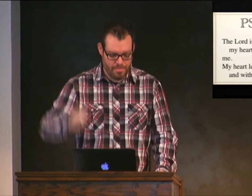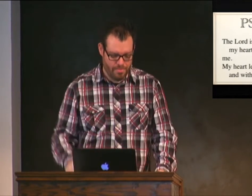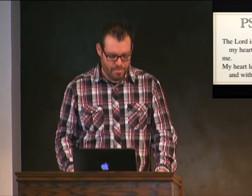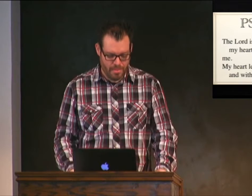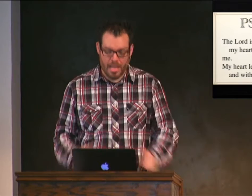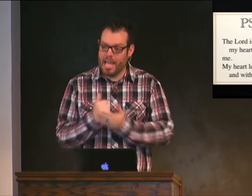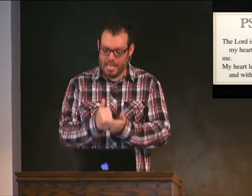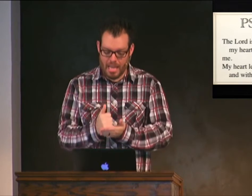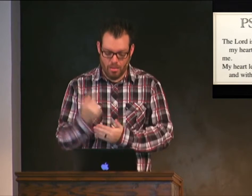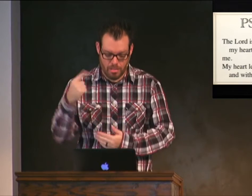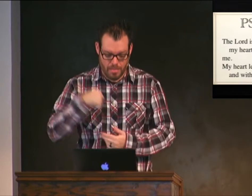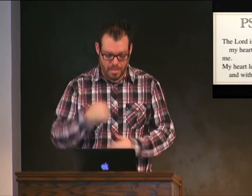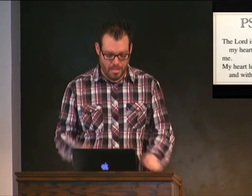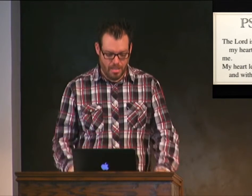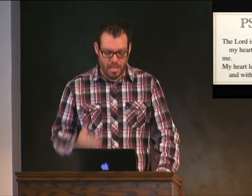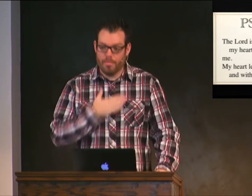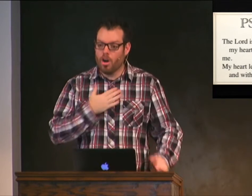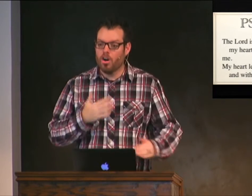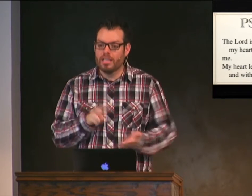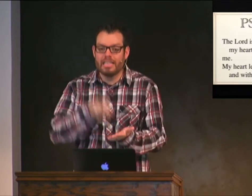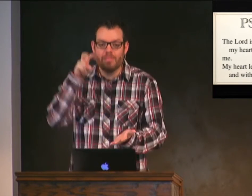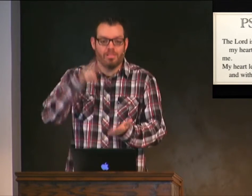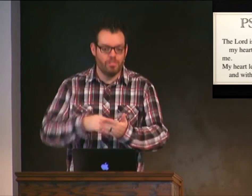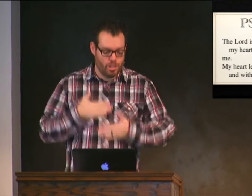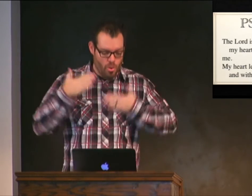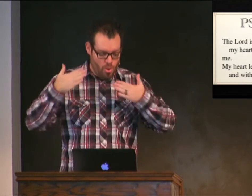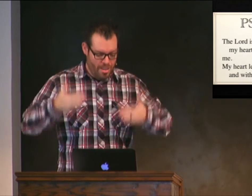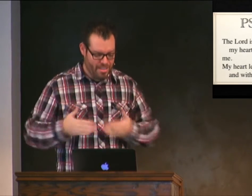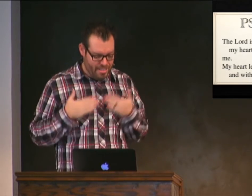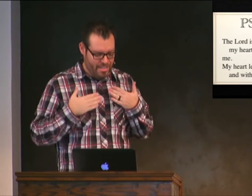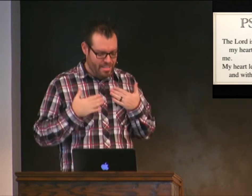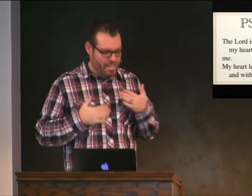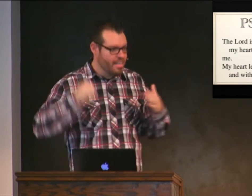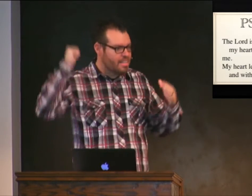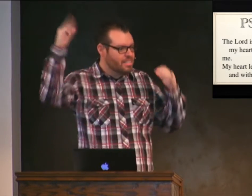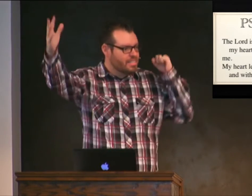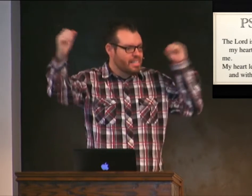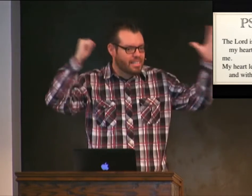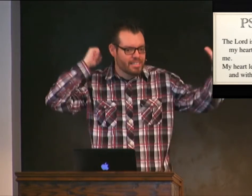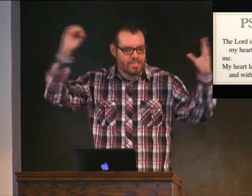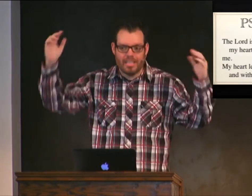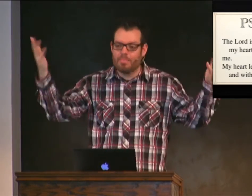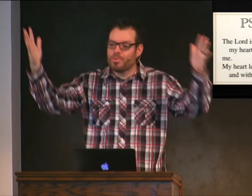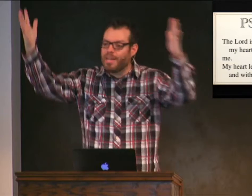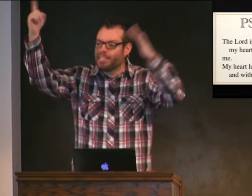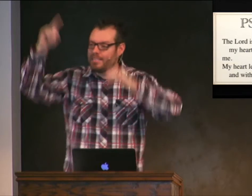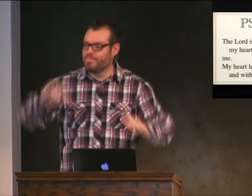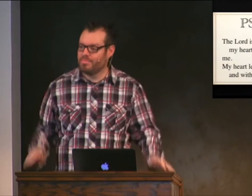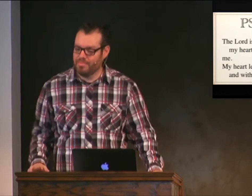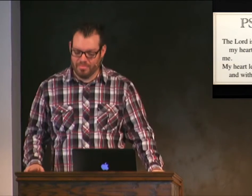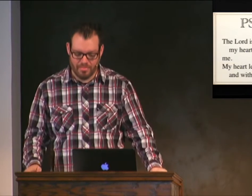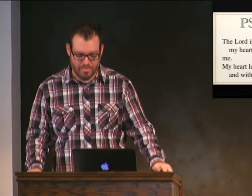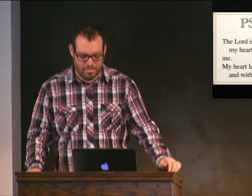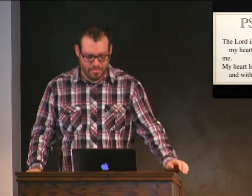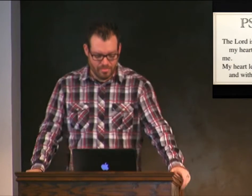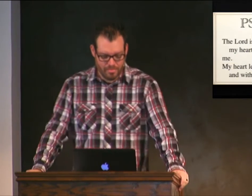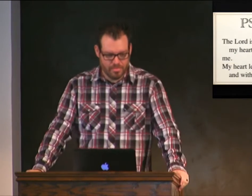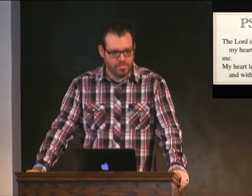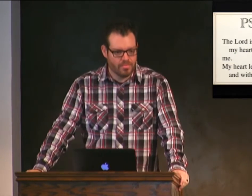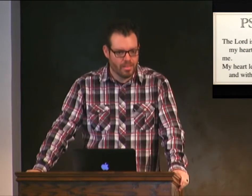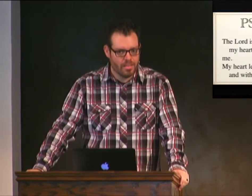trusts in him, and he helps me. My heart leaps for joy, and I sink and I praise him.